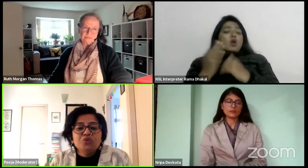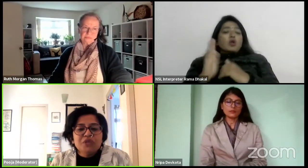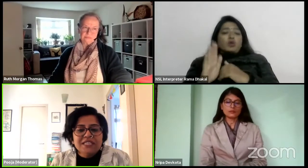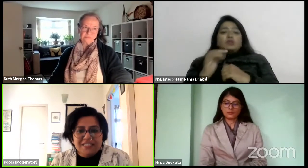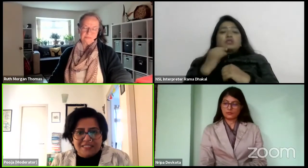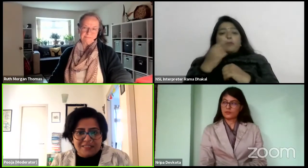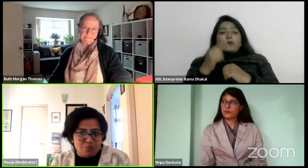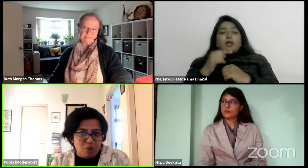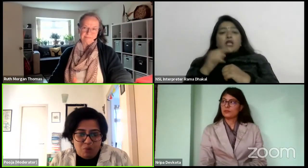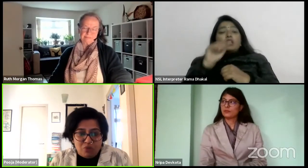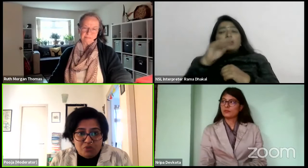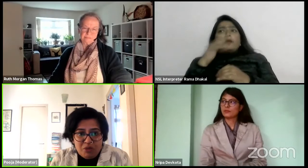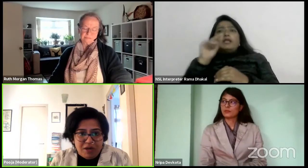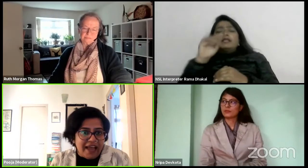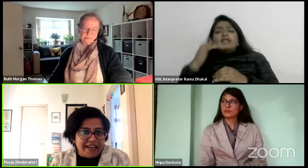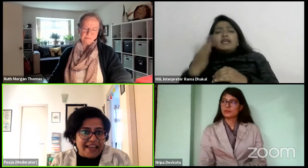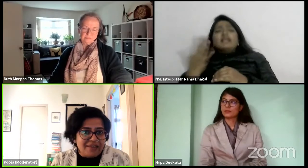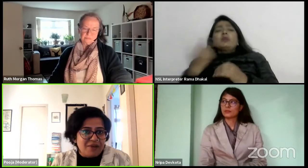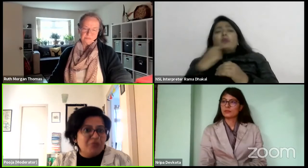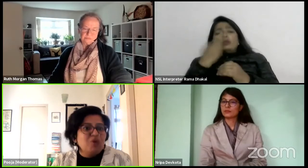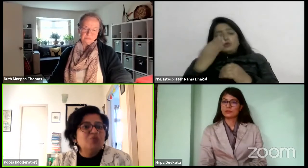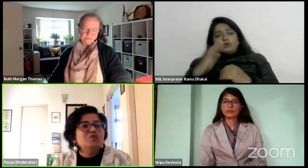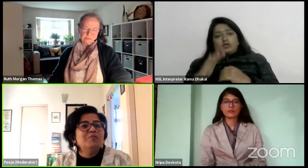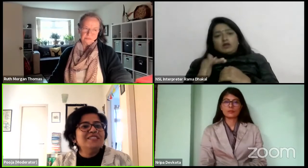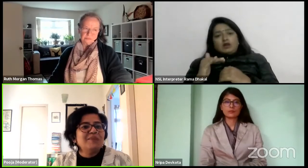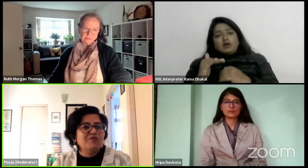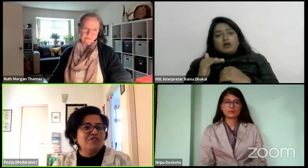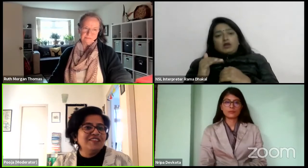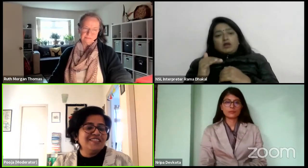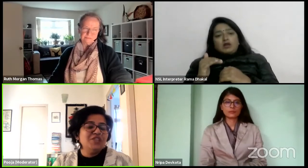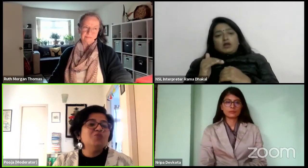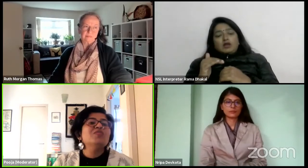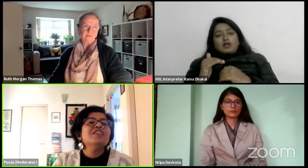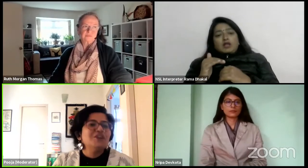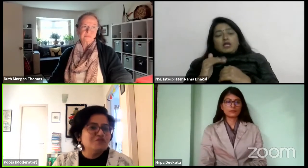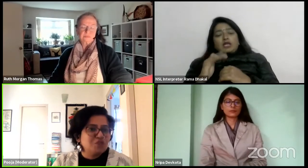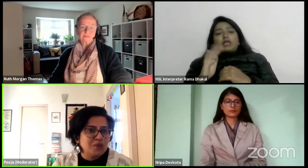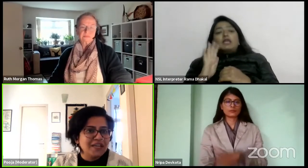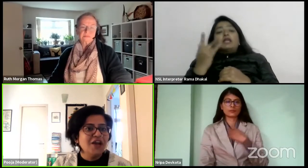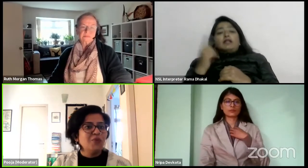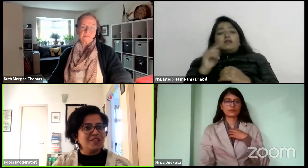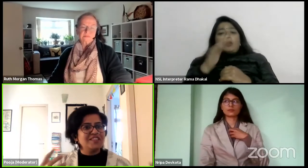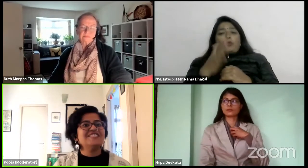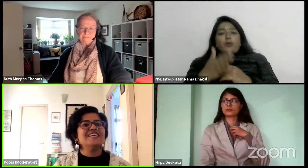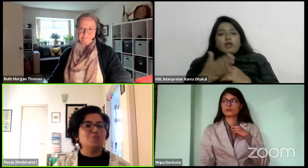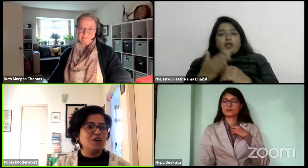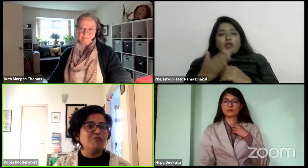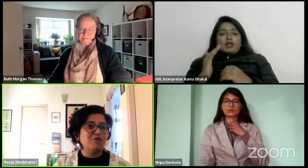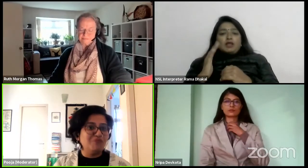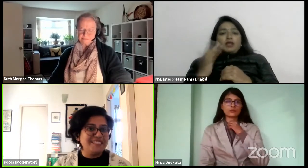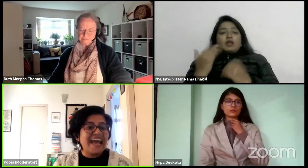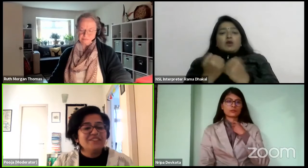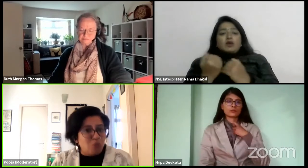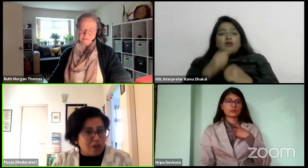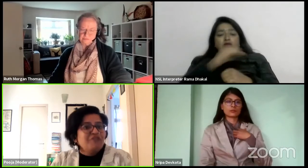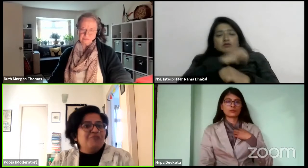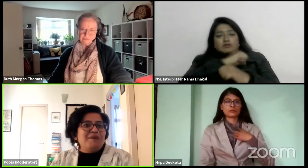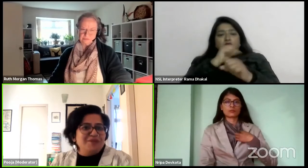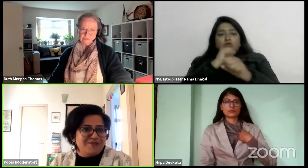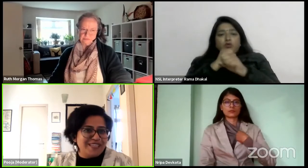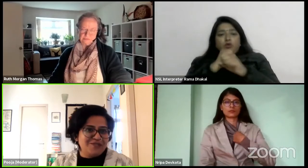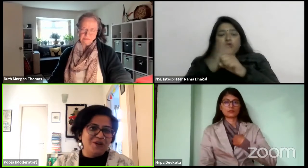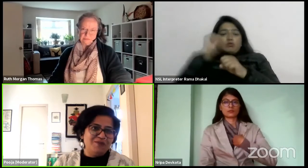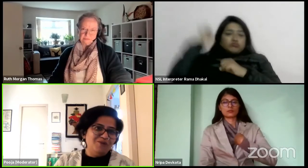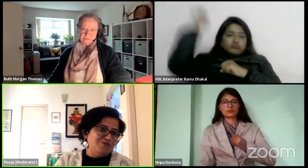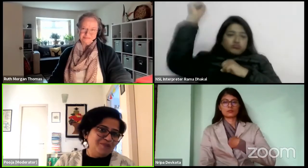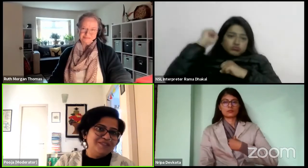how would you read this? And what would be some of the things that you would think of doing within the sex worker movement as one of the